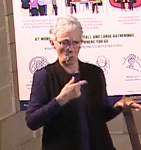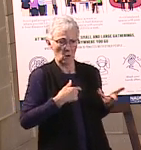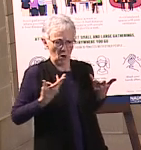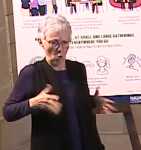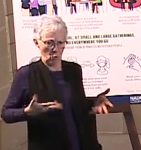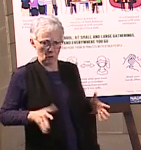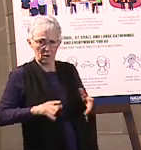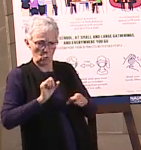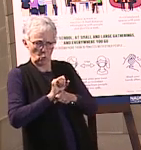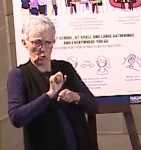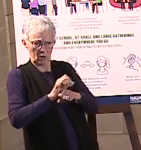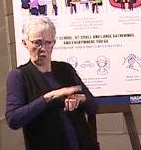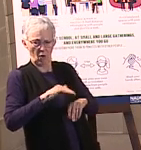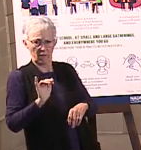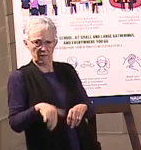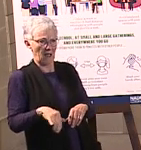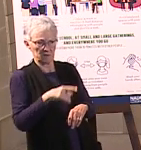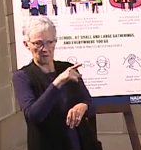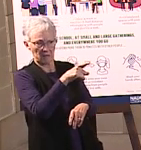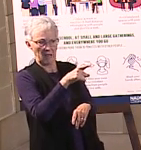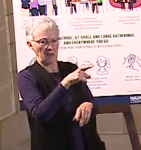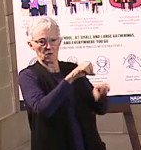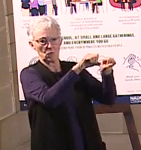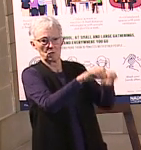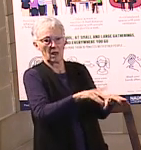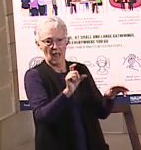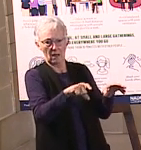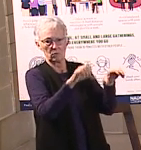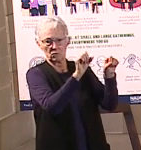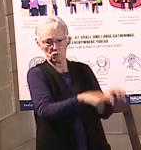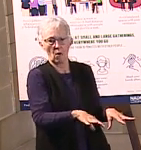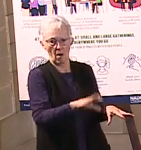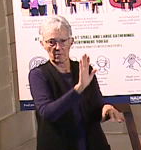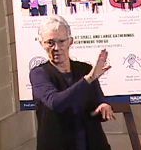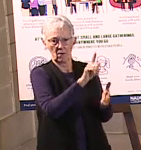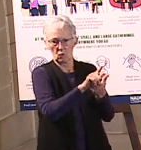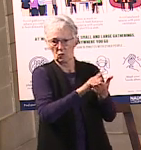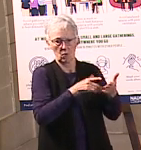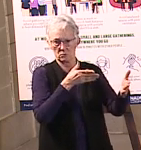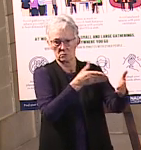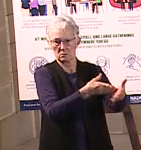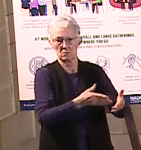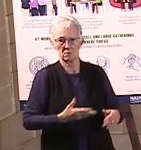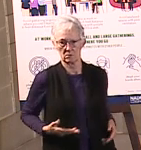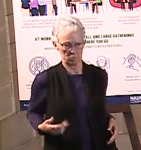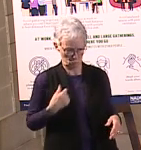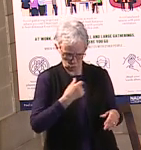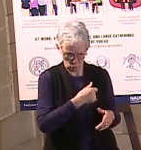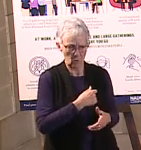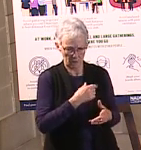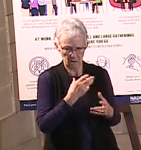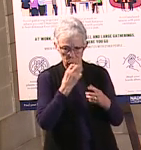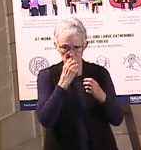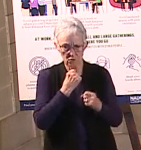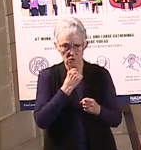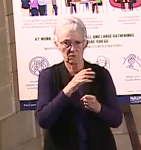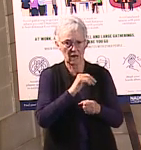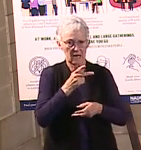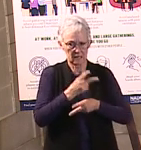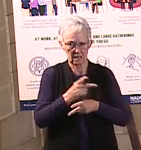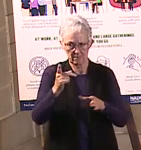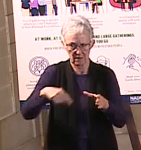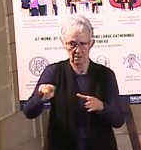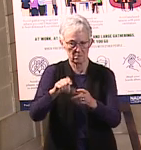to continue to improve our corrections facilities to be able to serve the people of Nebraska and keep them safe. Does it change